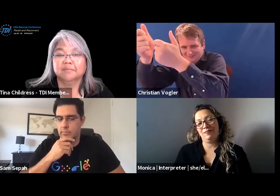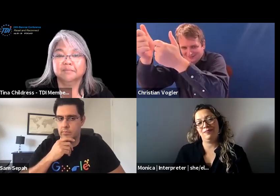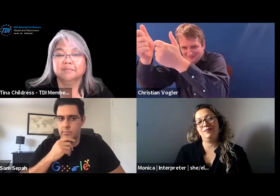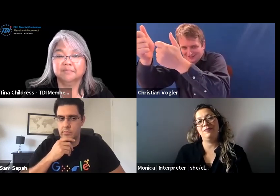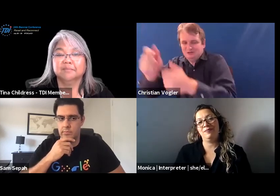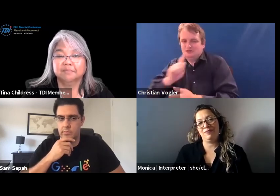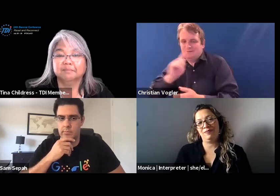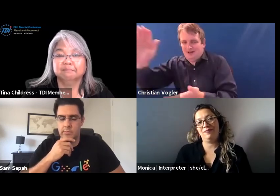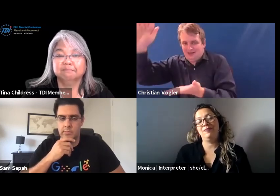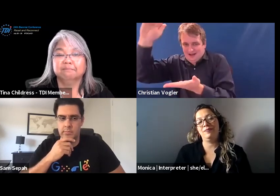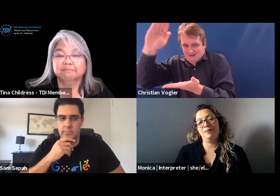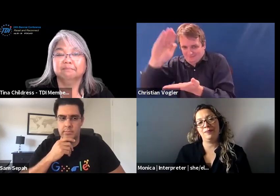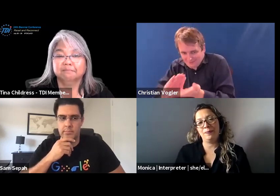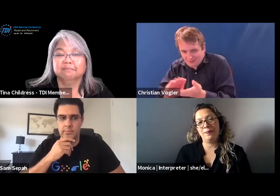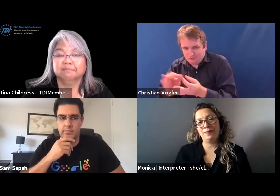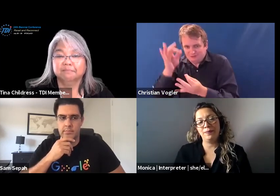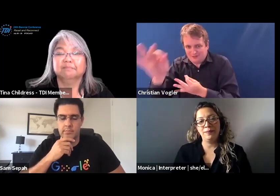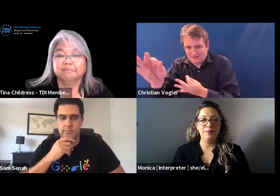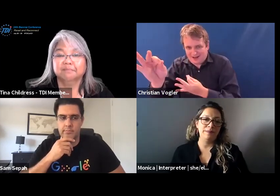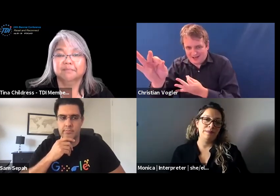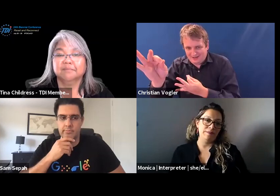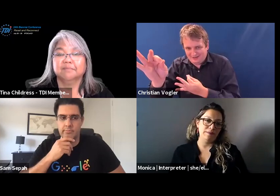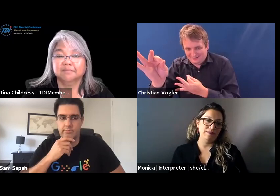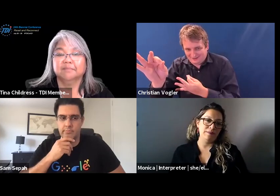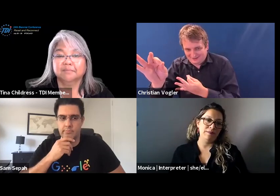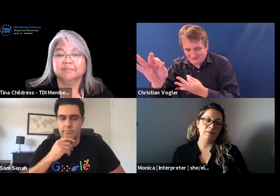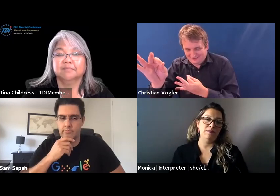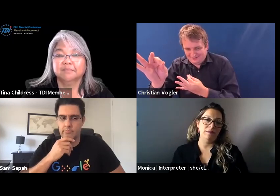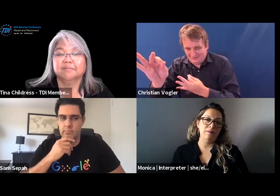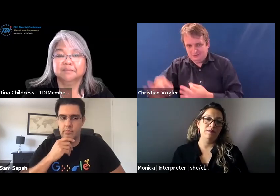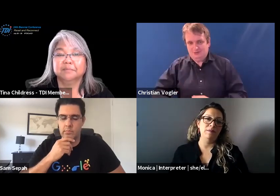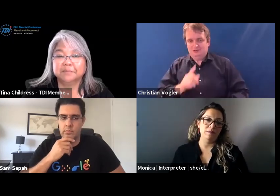operate more efficiently doing that. And I'm sure the lag time is less there.